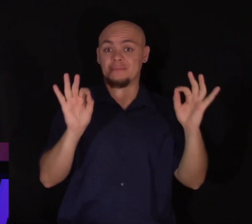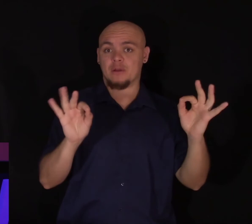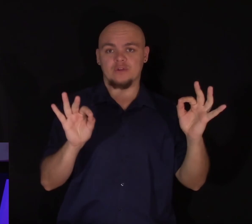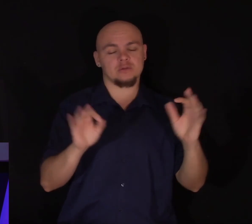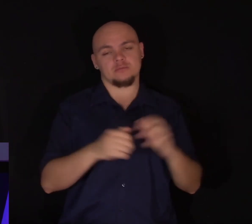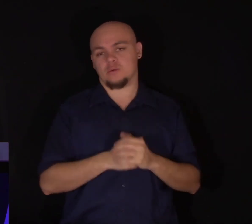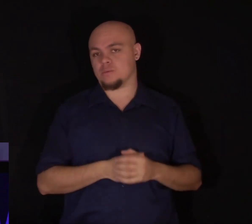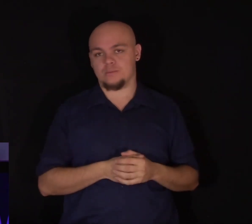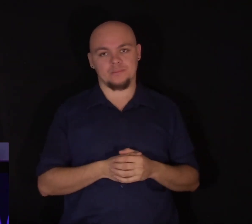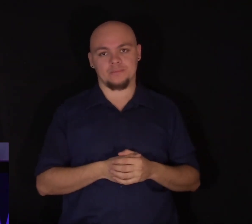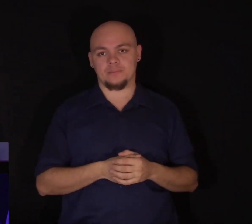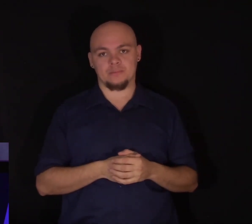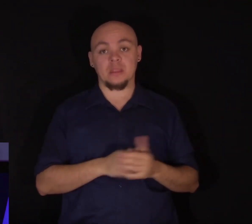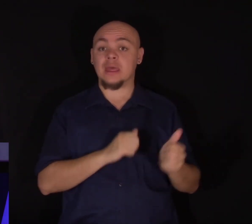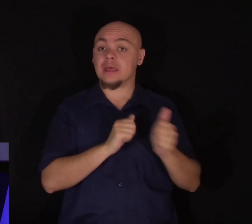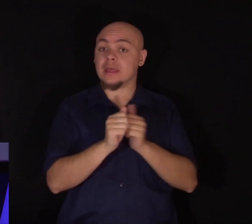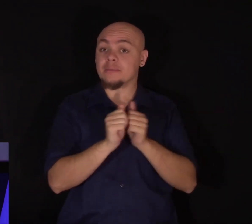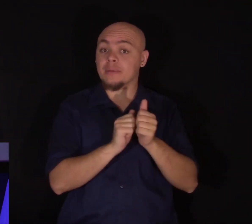what campaigning was like.